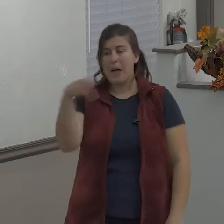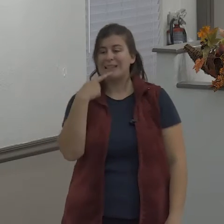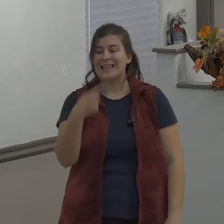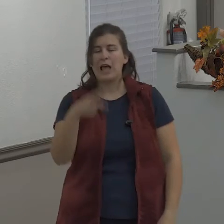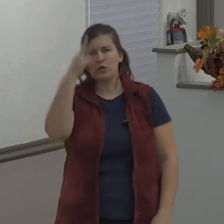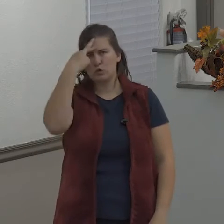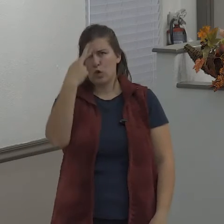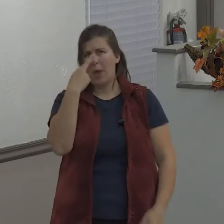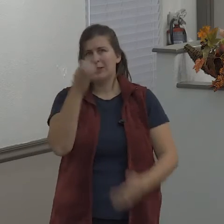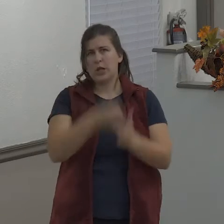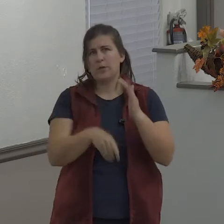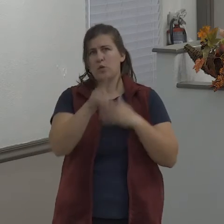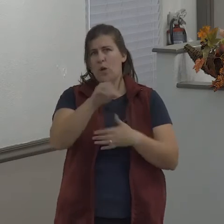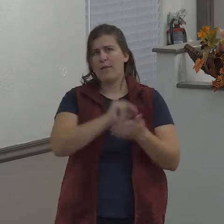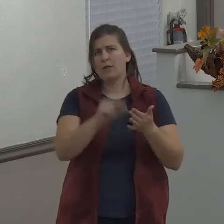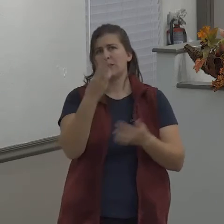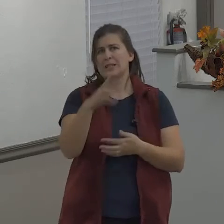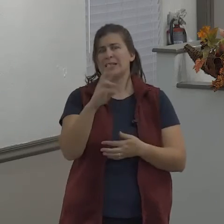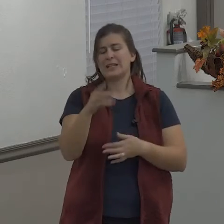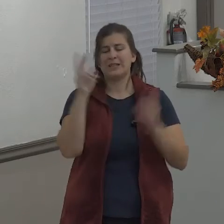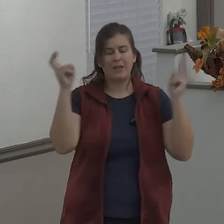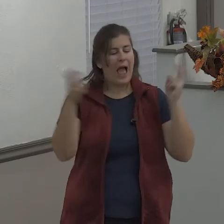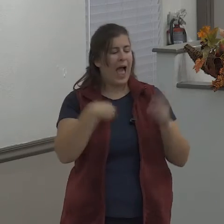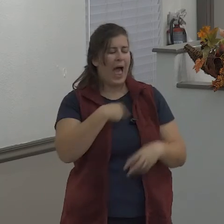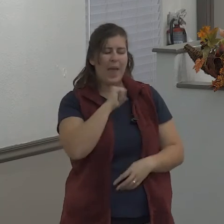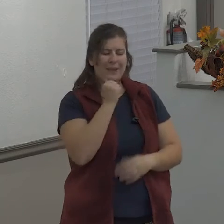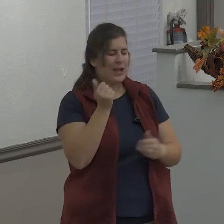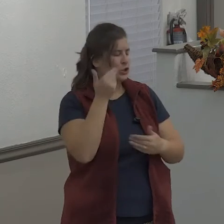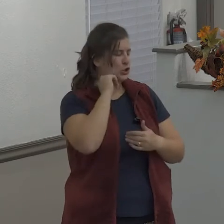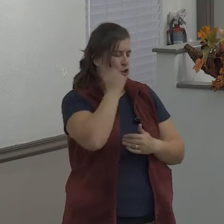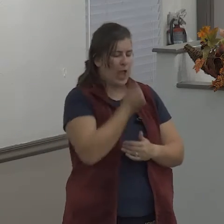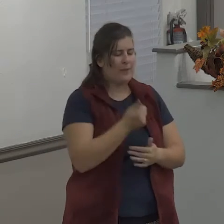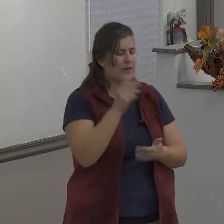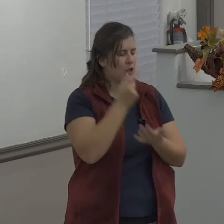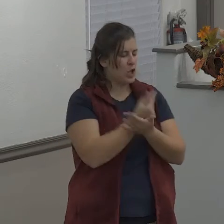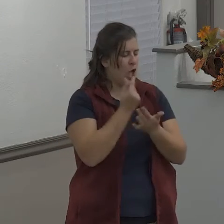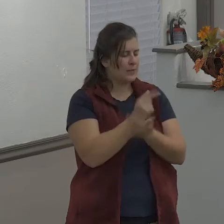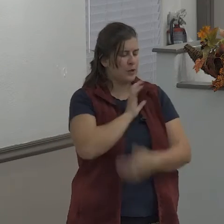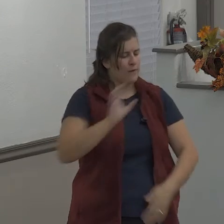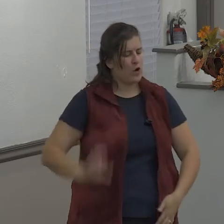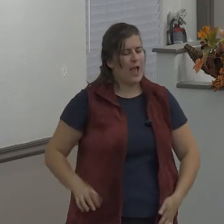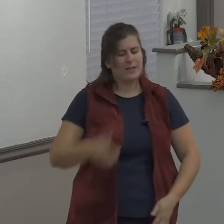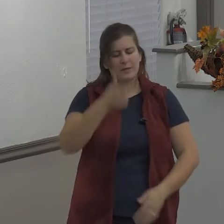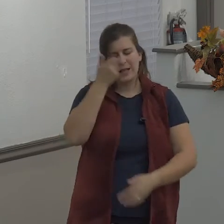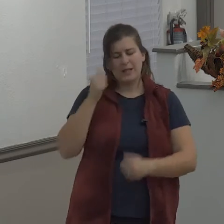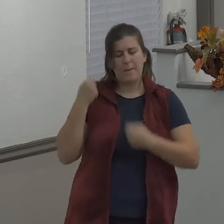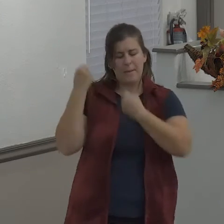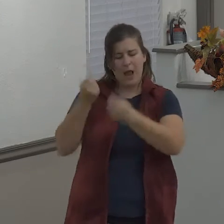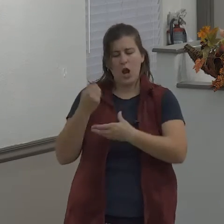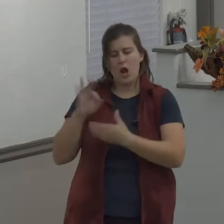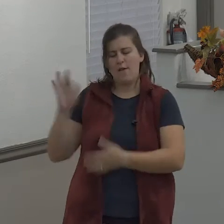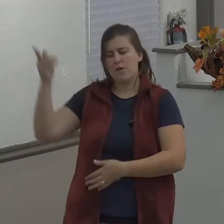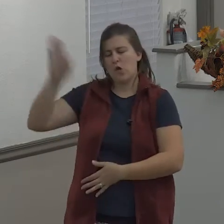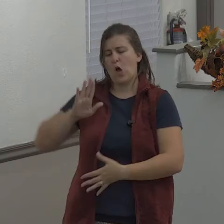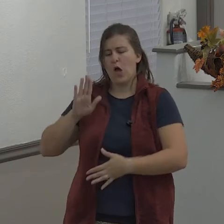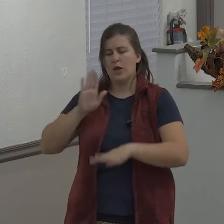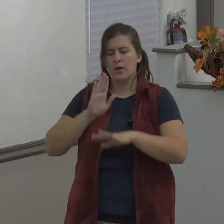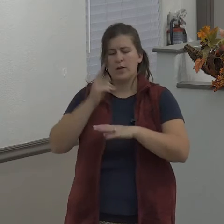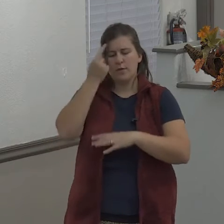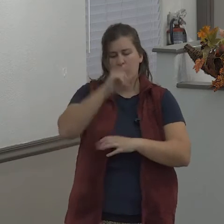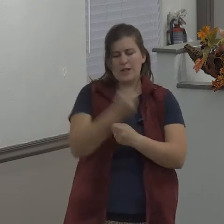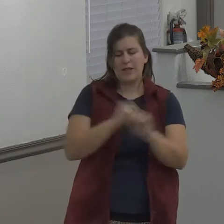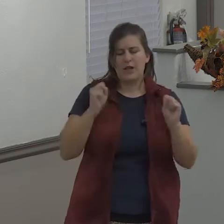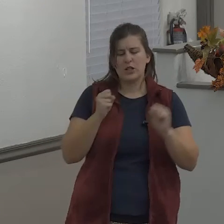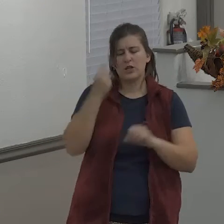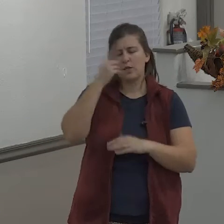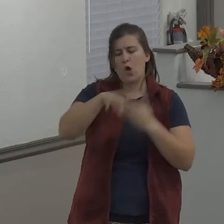And Paul said that in Romans 1:16, "For I'm not ashamed of the gospel of Christ, for it is the power of God unto salvation to everyone that believeth, to the